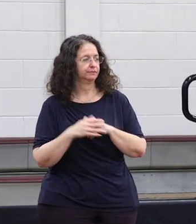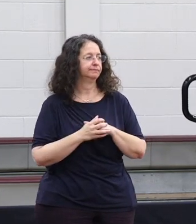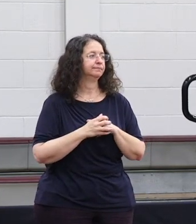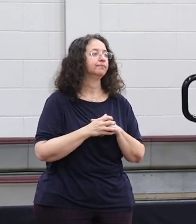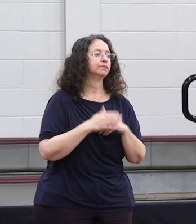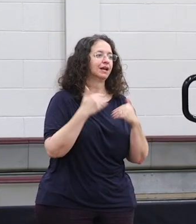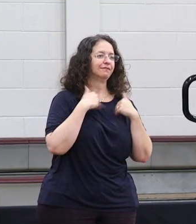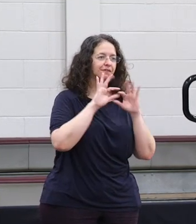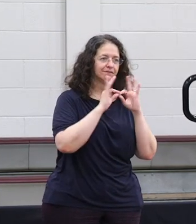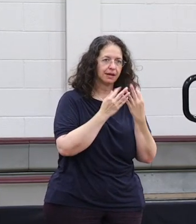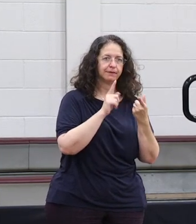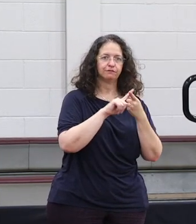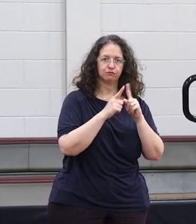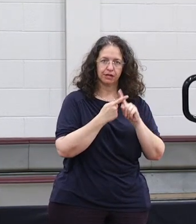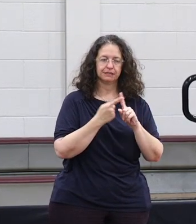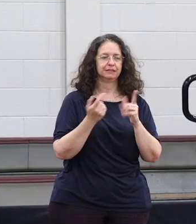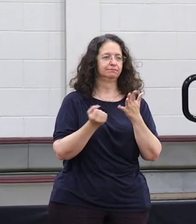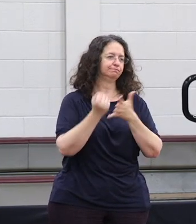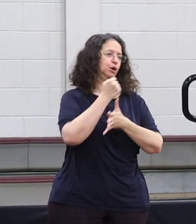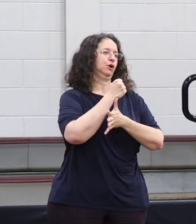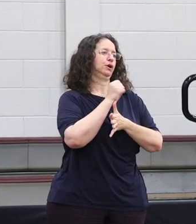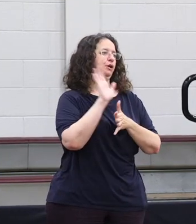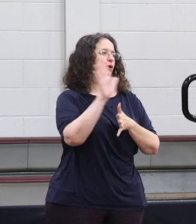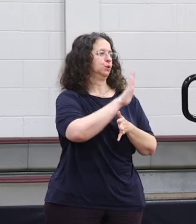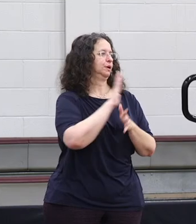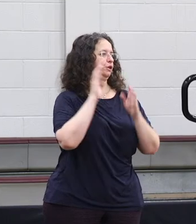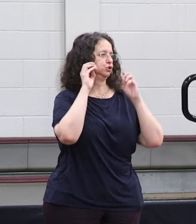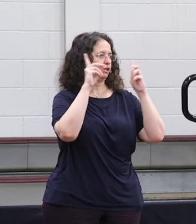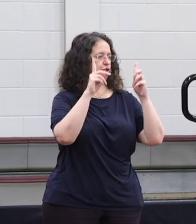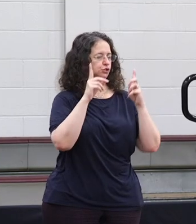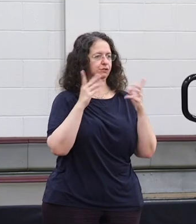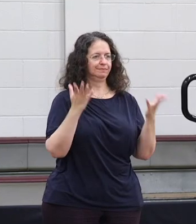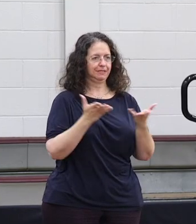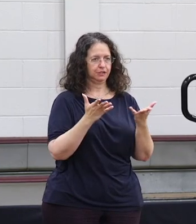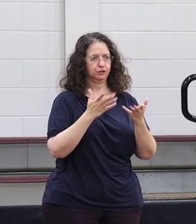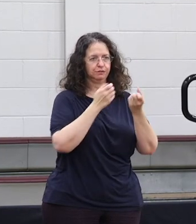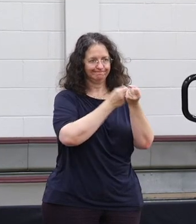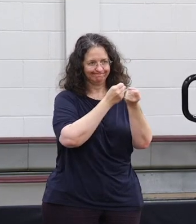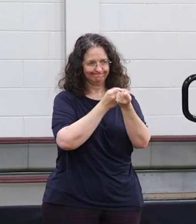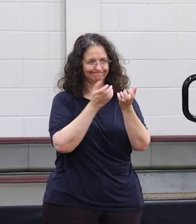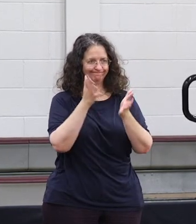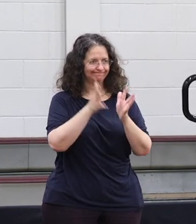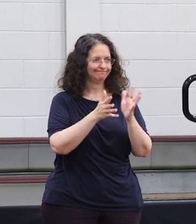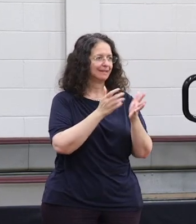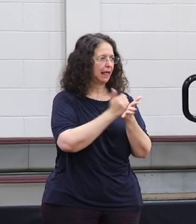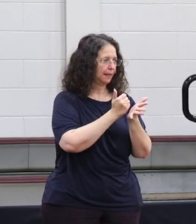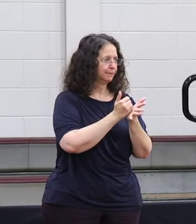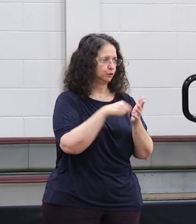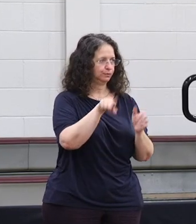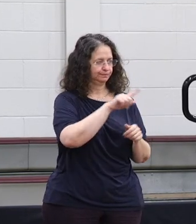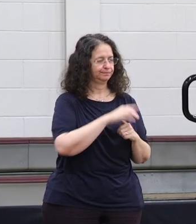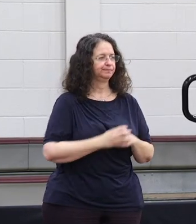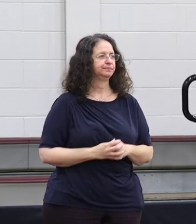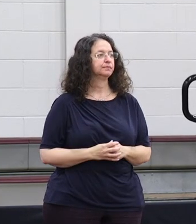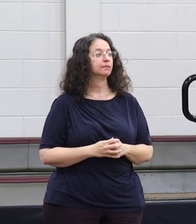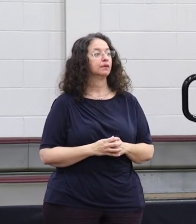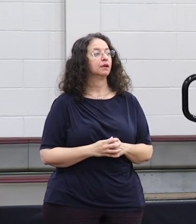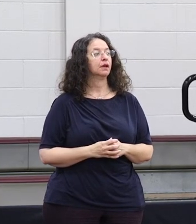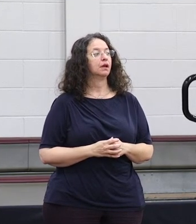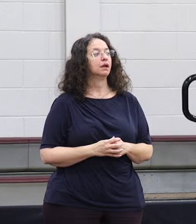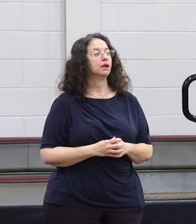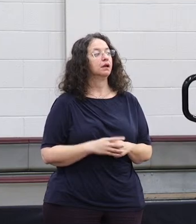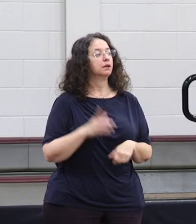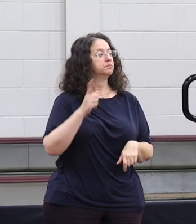friends who place a high priority on your education and have been there to assist and support you. All of these have played a part in